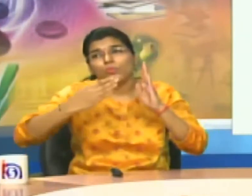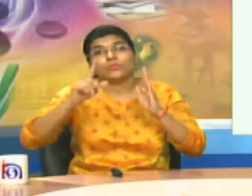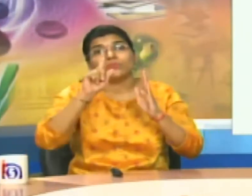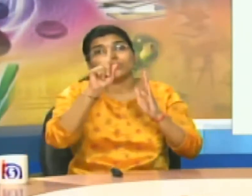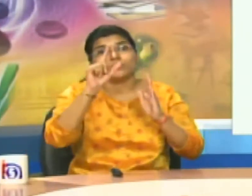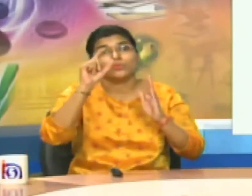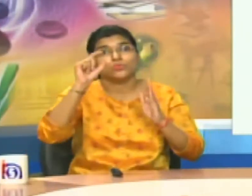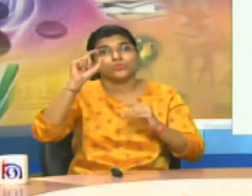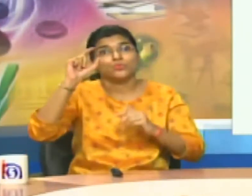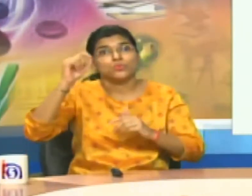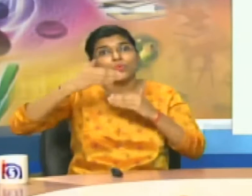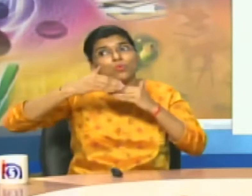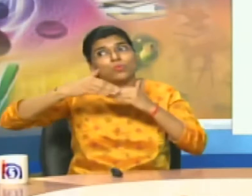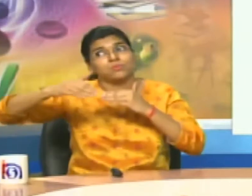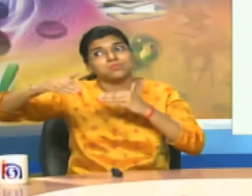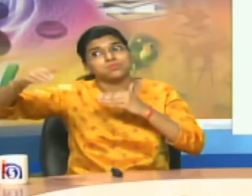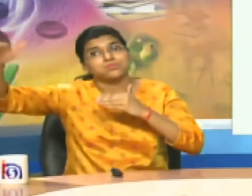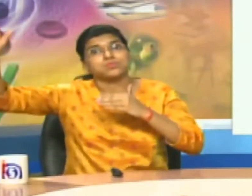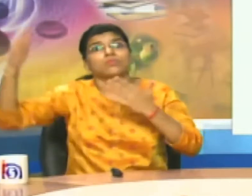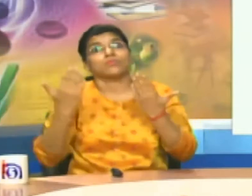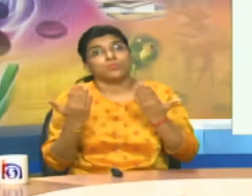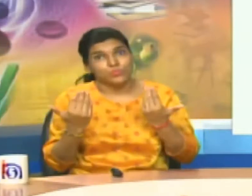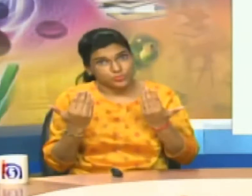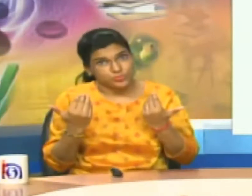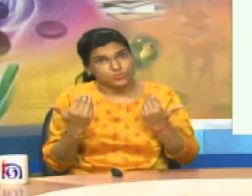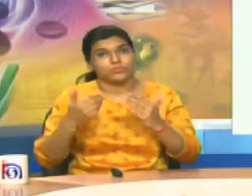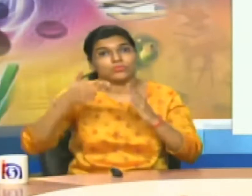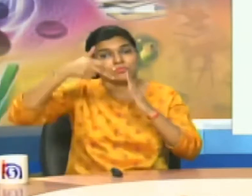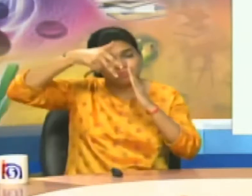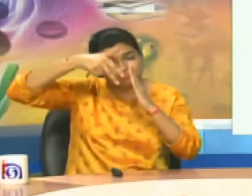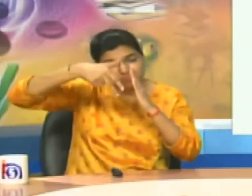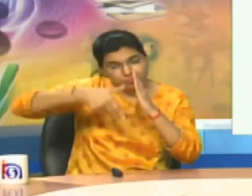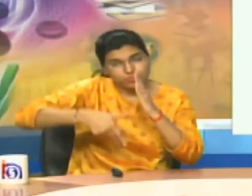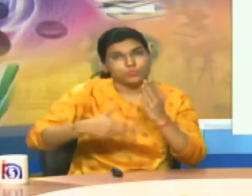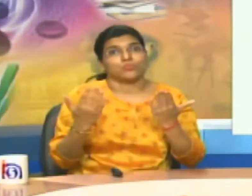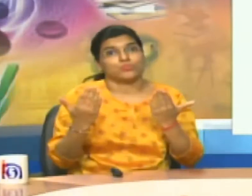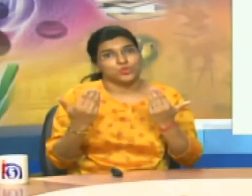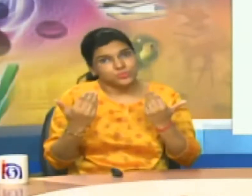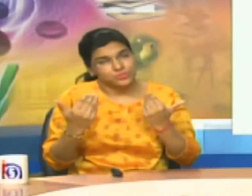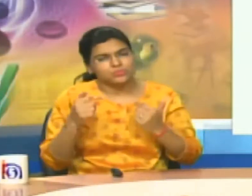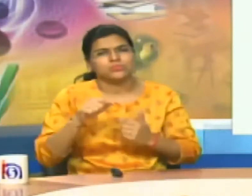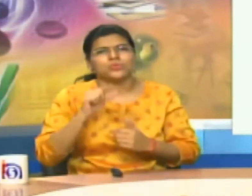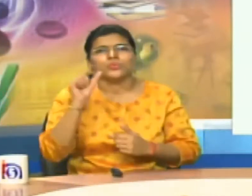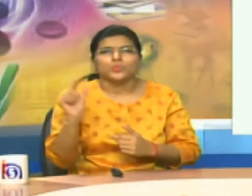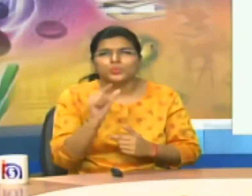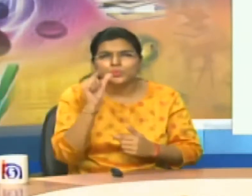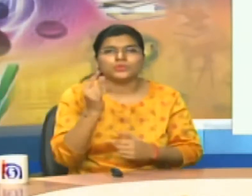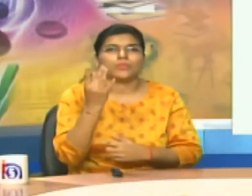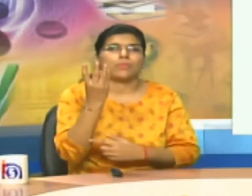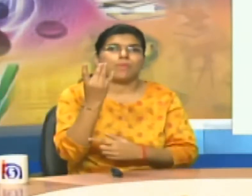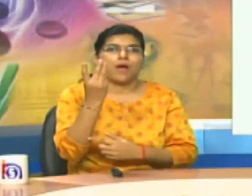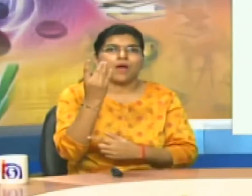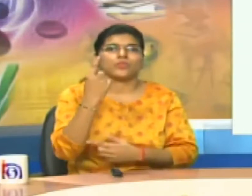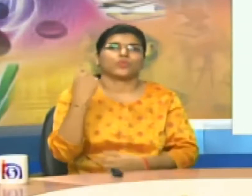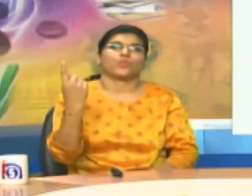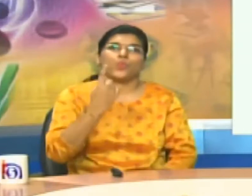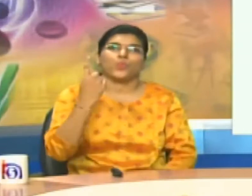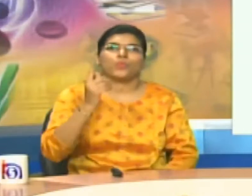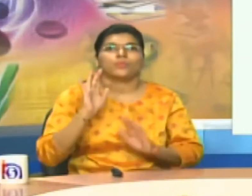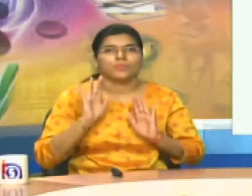different pages, for example 100 pages or more than 100 pages, the length and width in